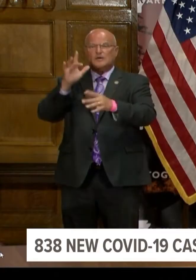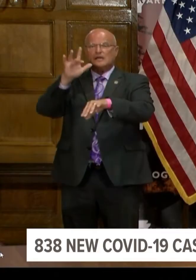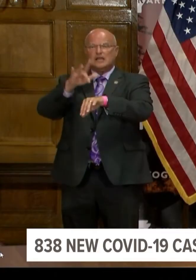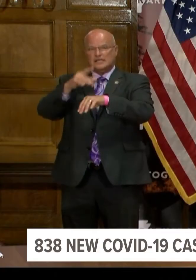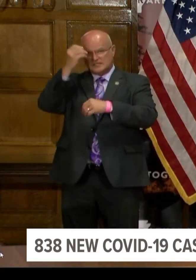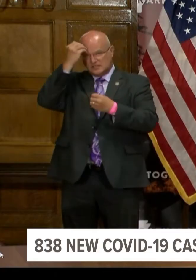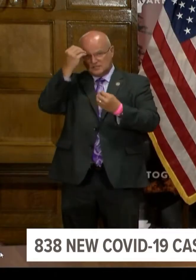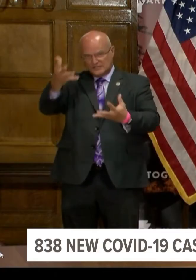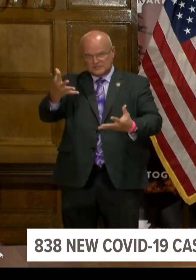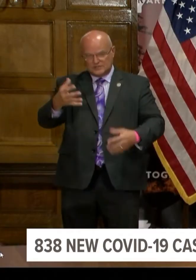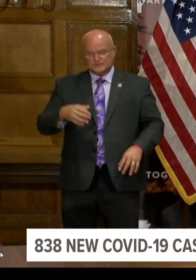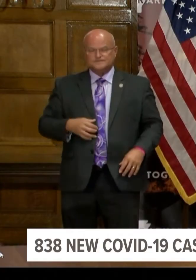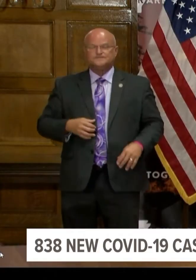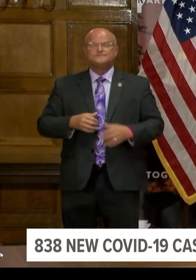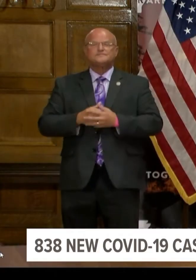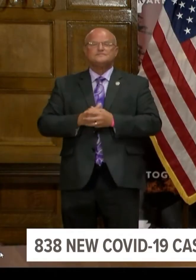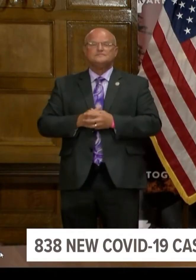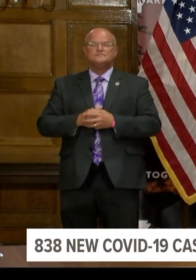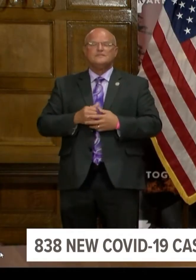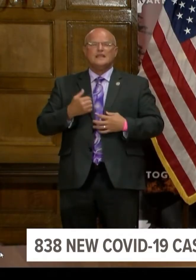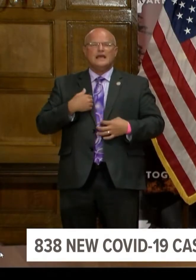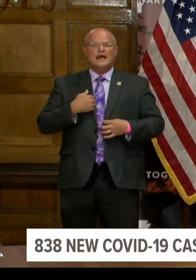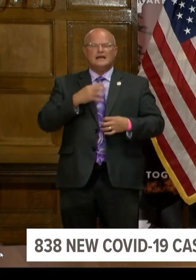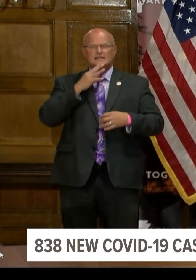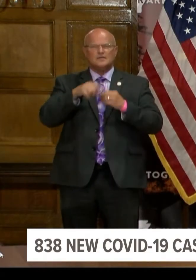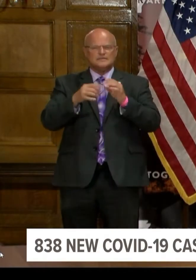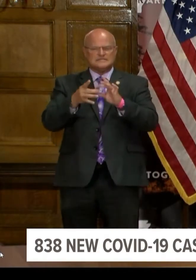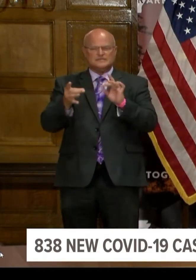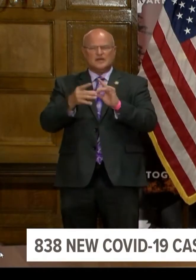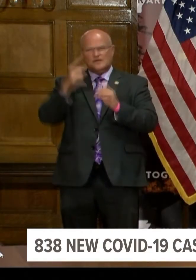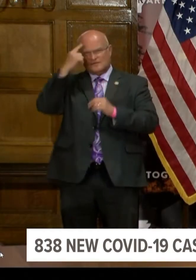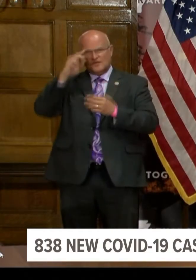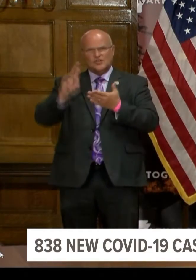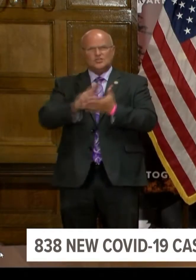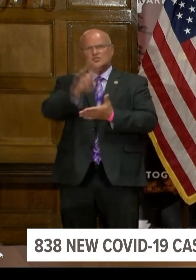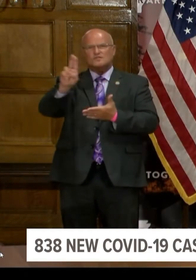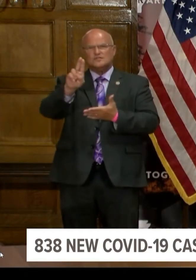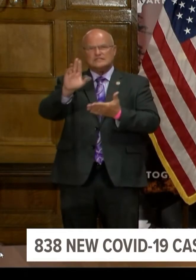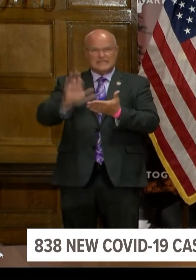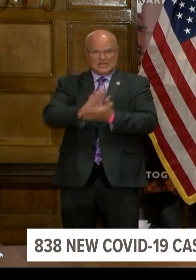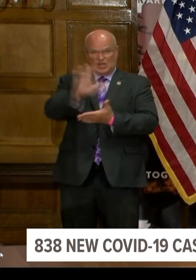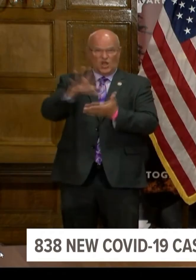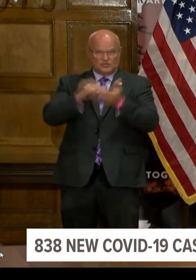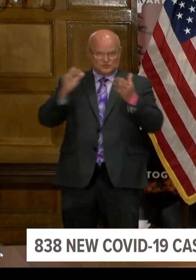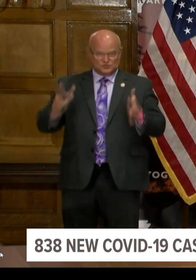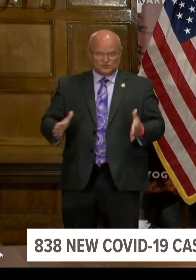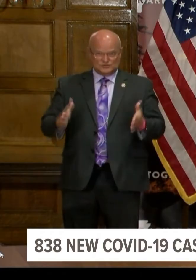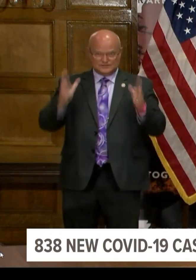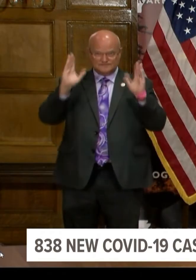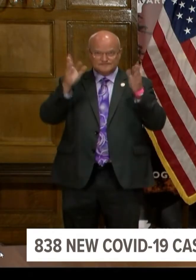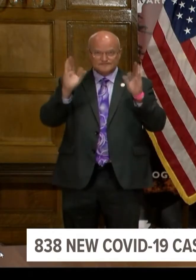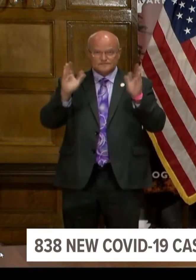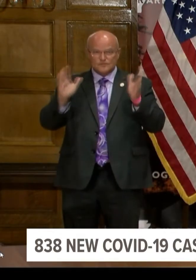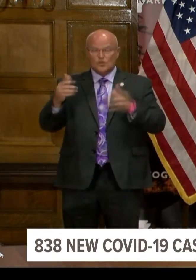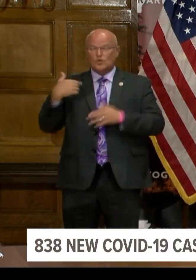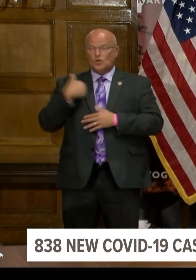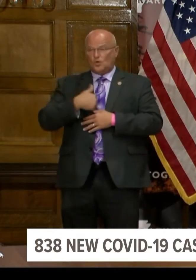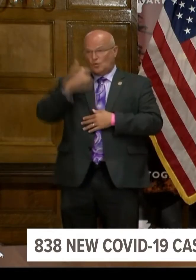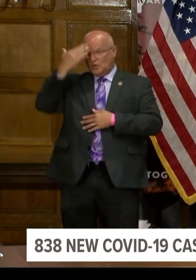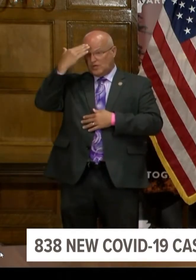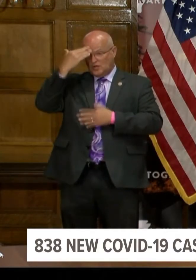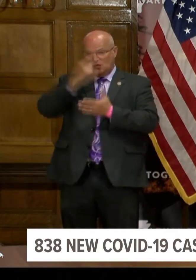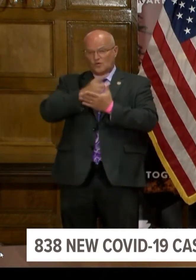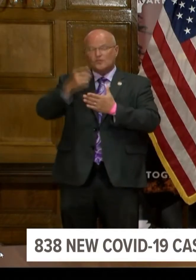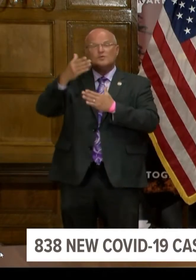result. Lastly, I want to address some comments to our university and college students. We know that the